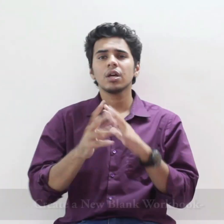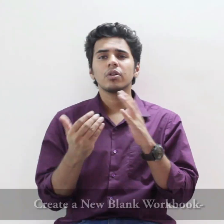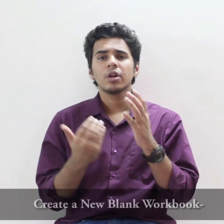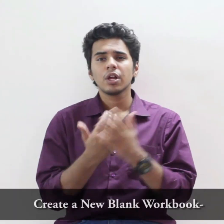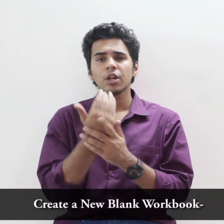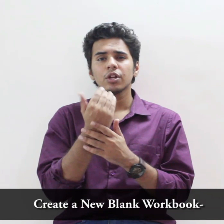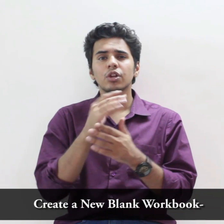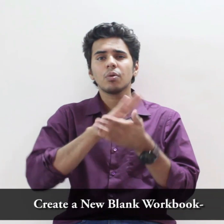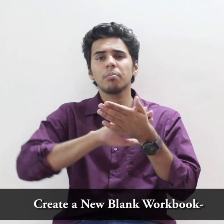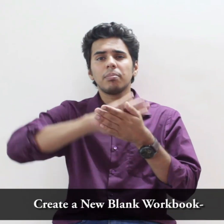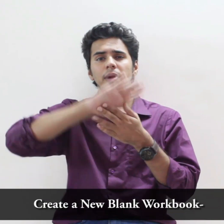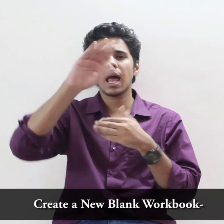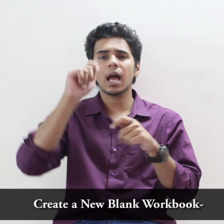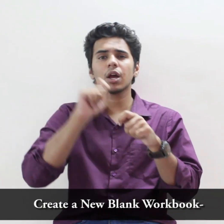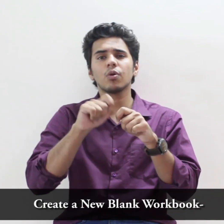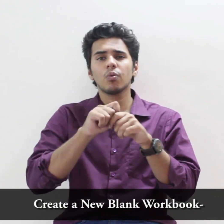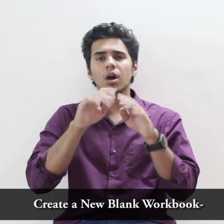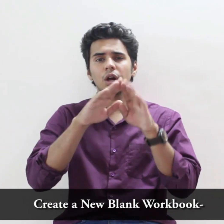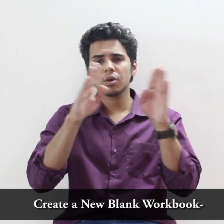Create a new blank workbook.